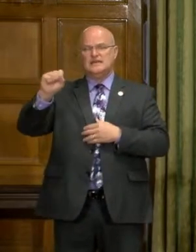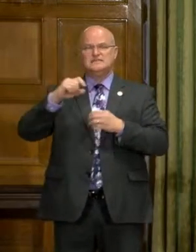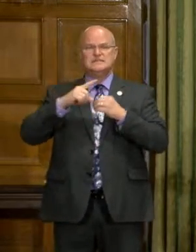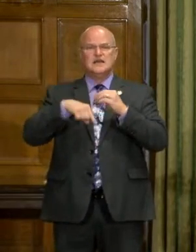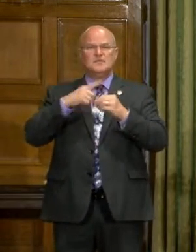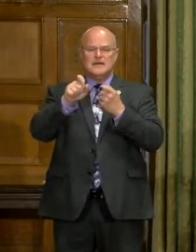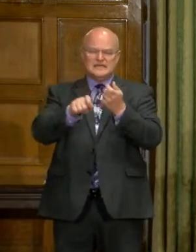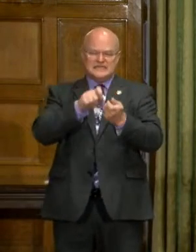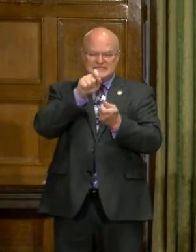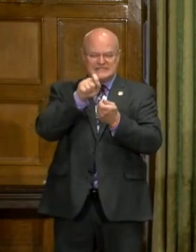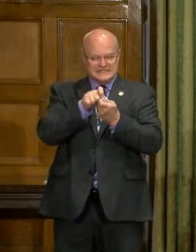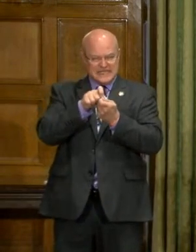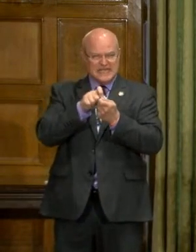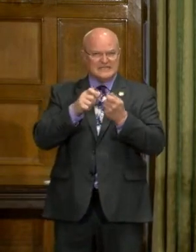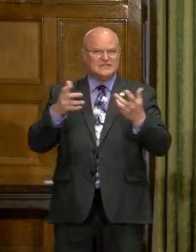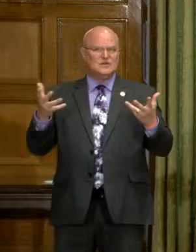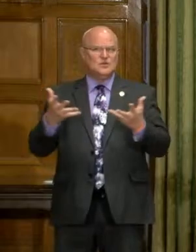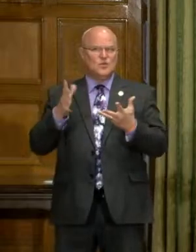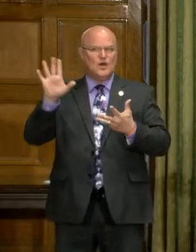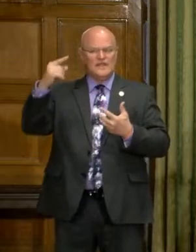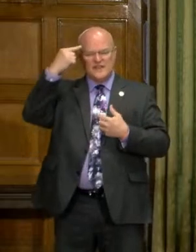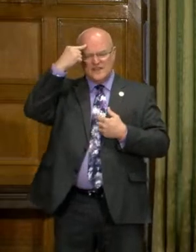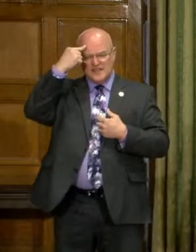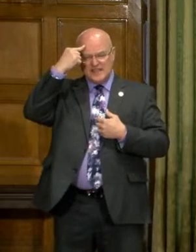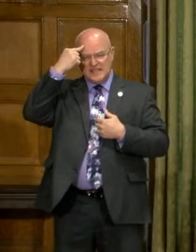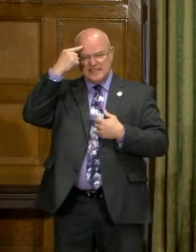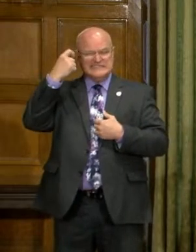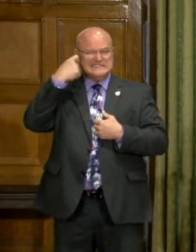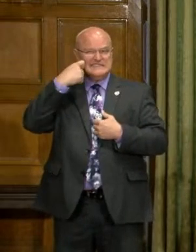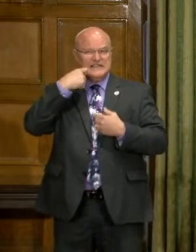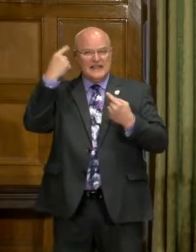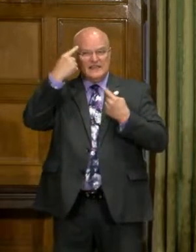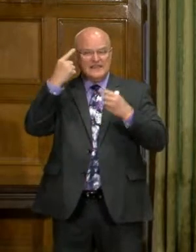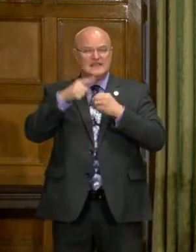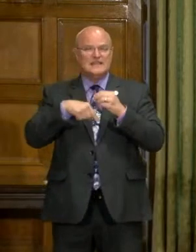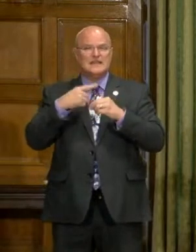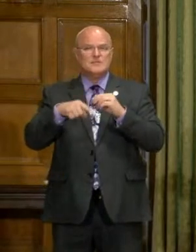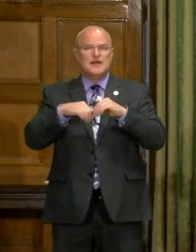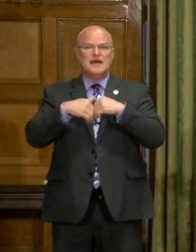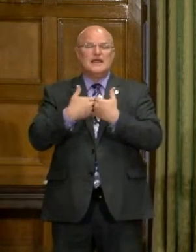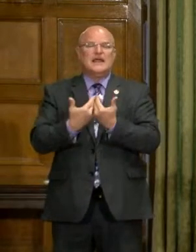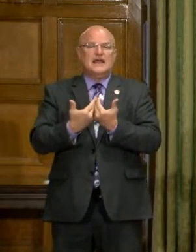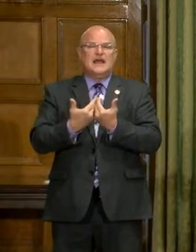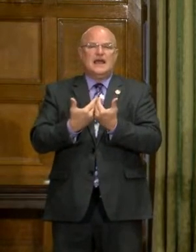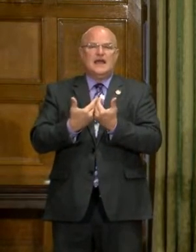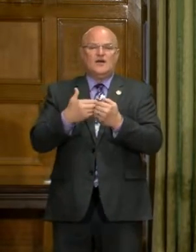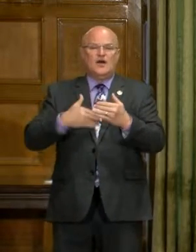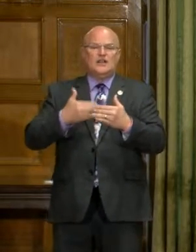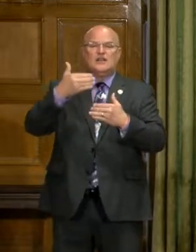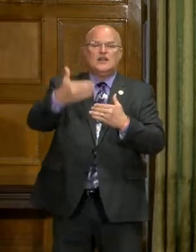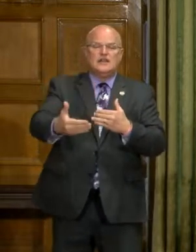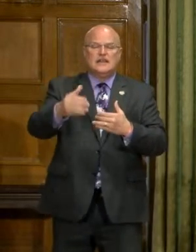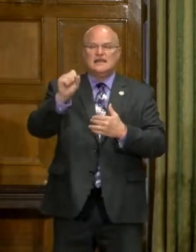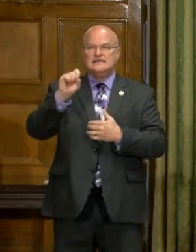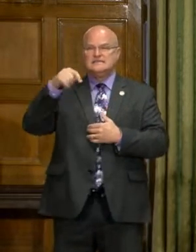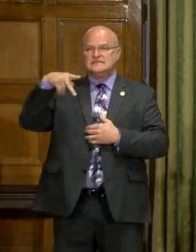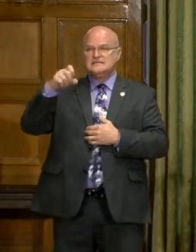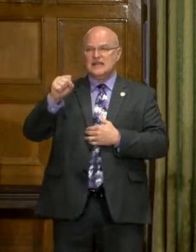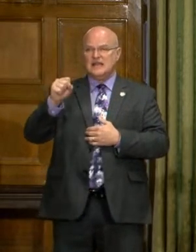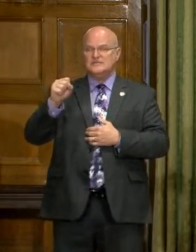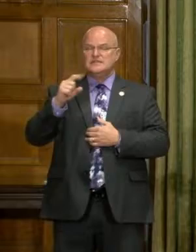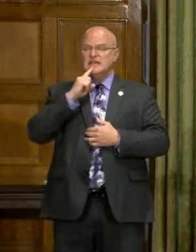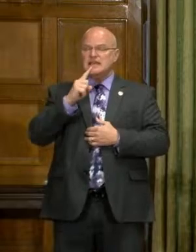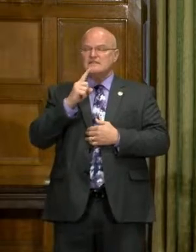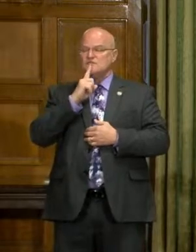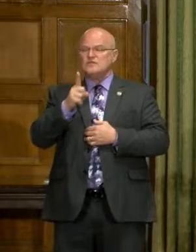on exactly what their thinking is, their latest thinking on on how on our next steps in terms of